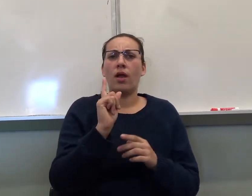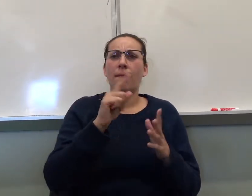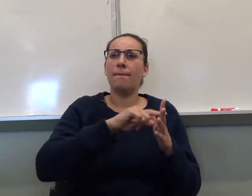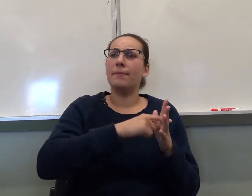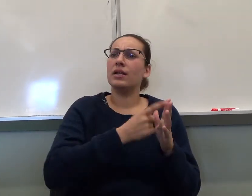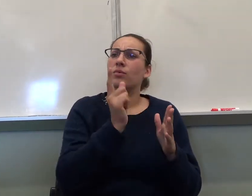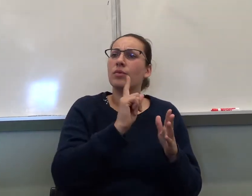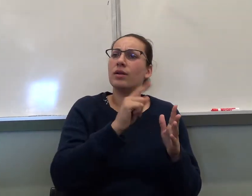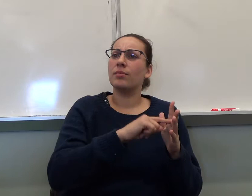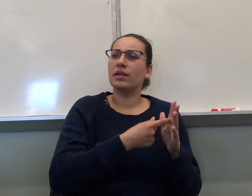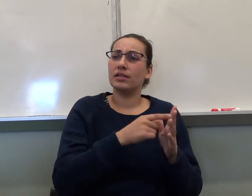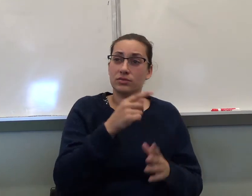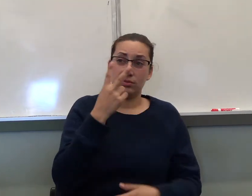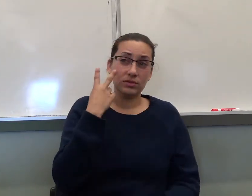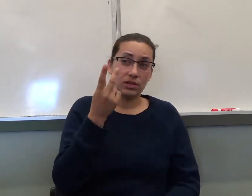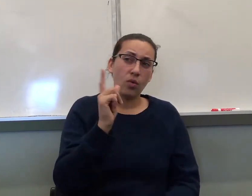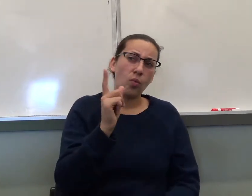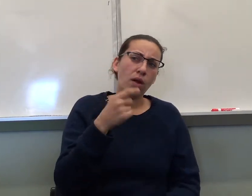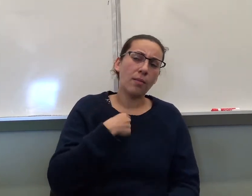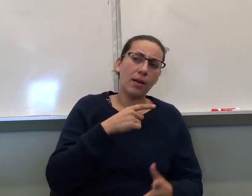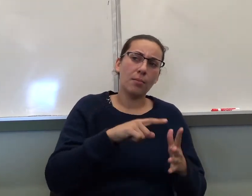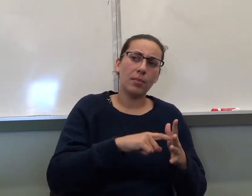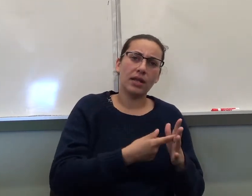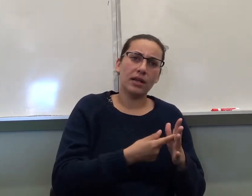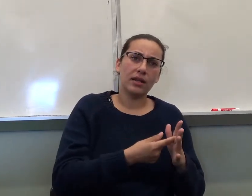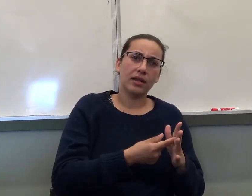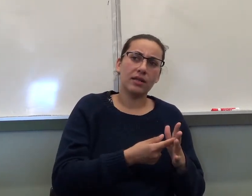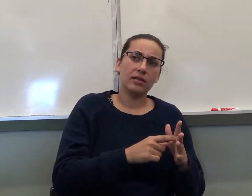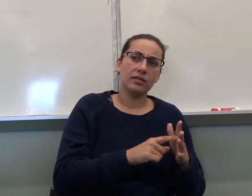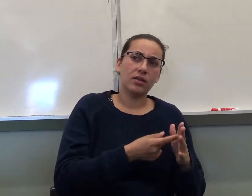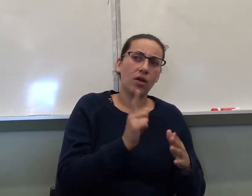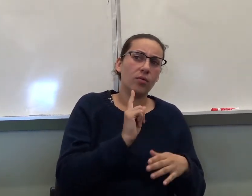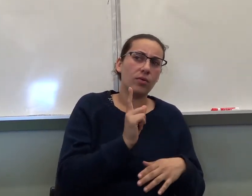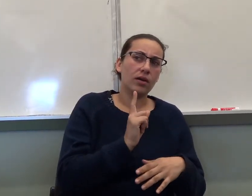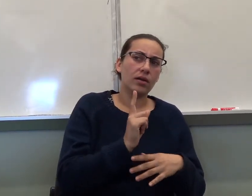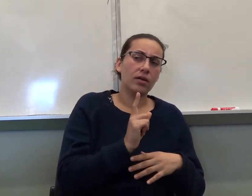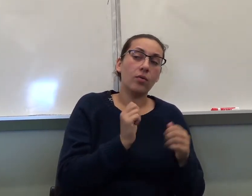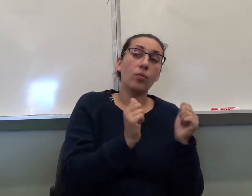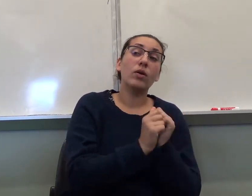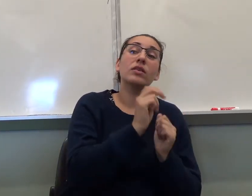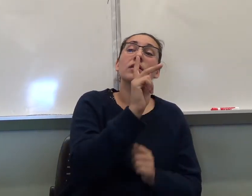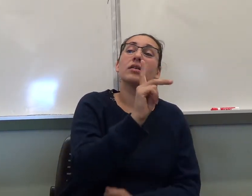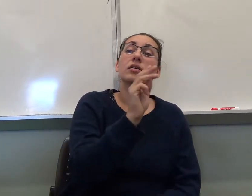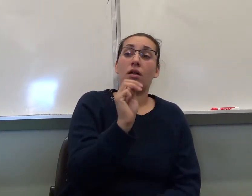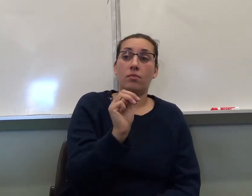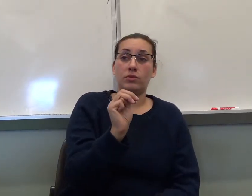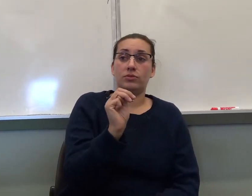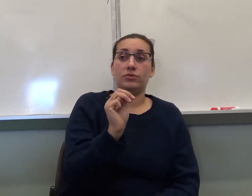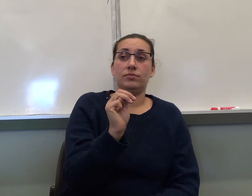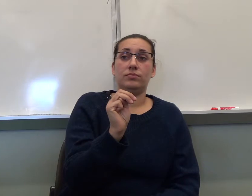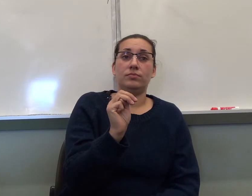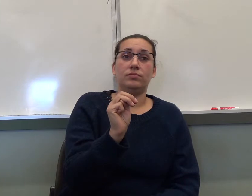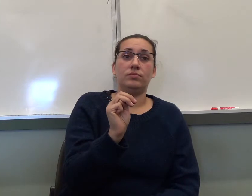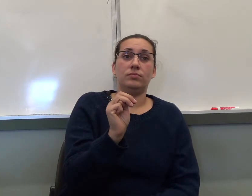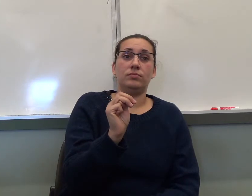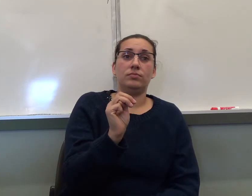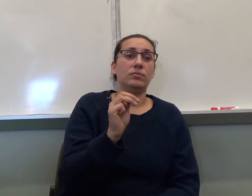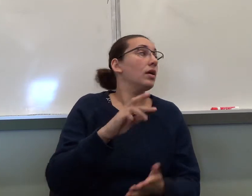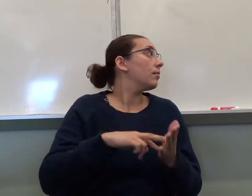everyone hear that? Where am I starting? I'm starting with kilometers, which means I'm starting over here. Where